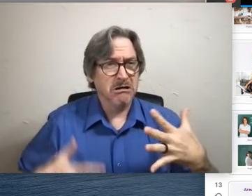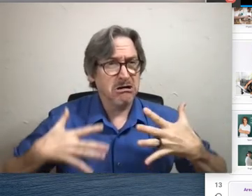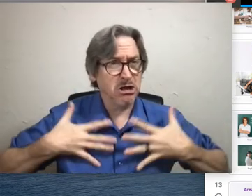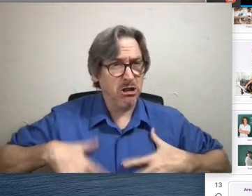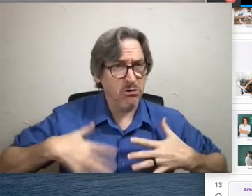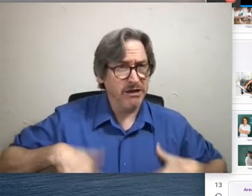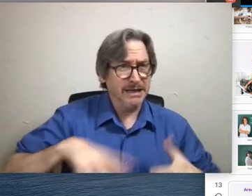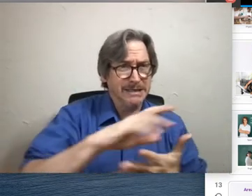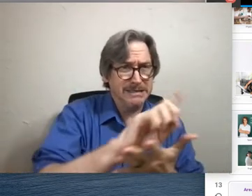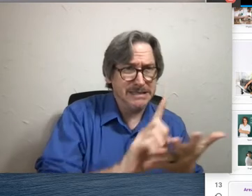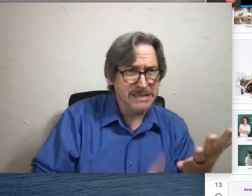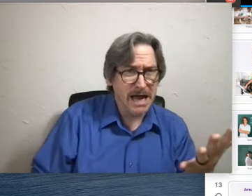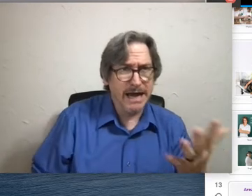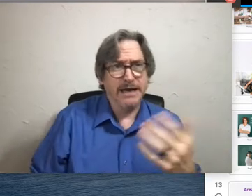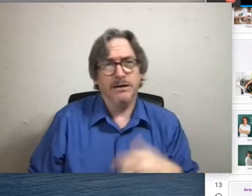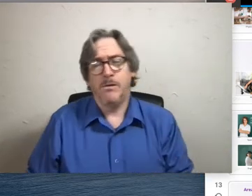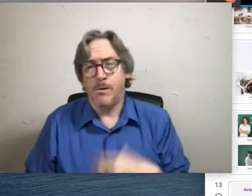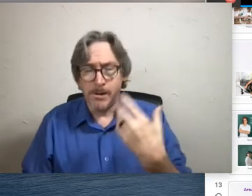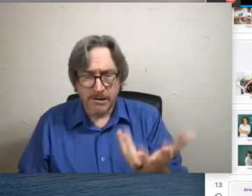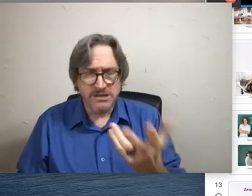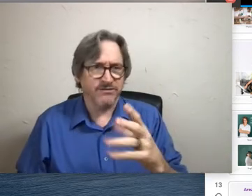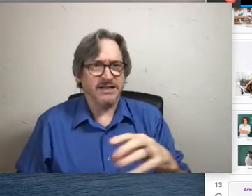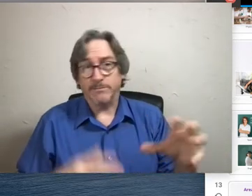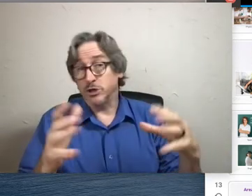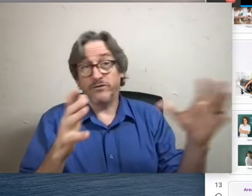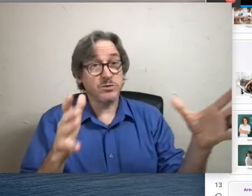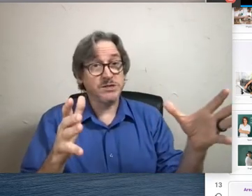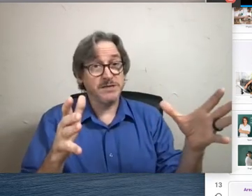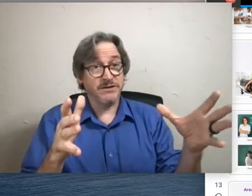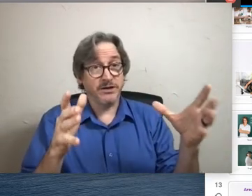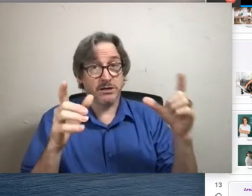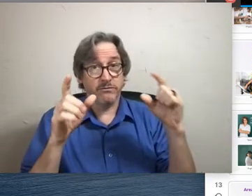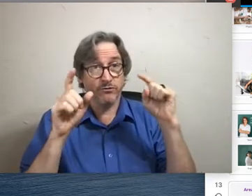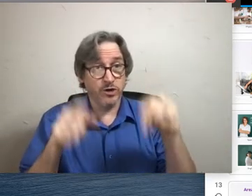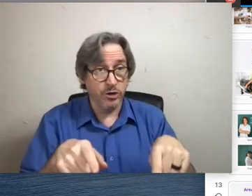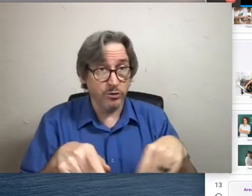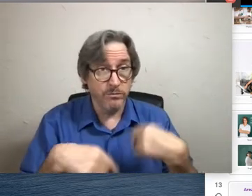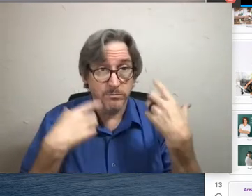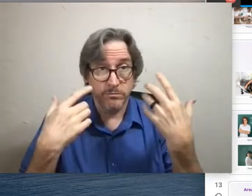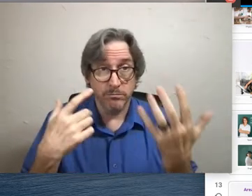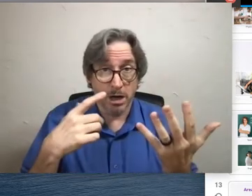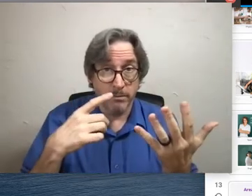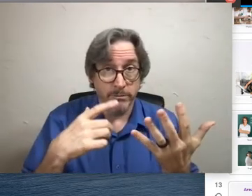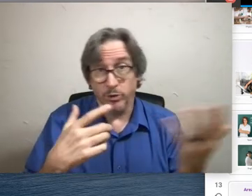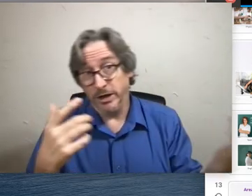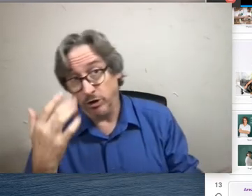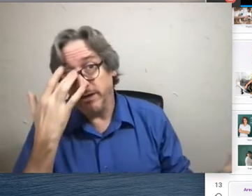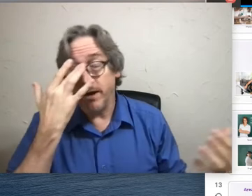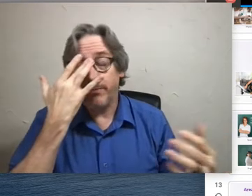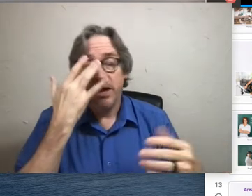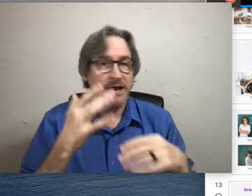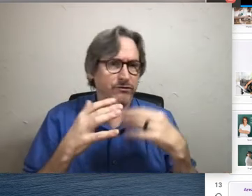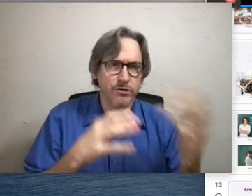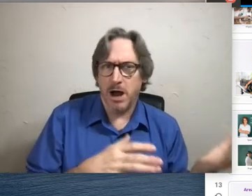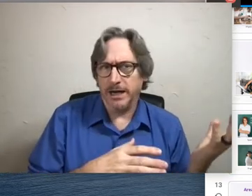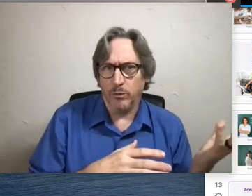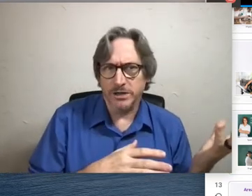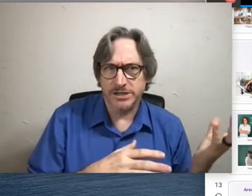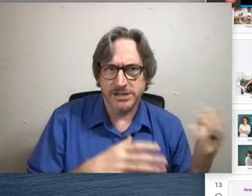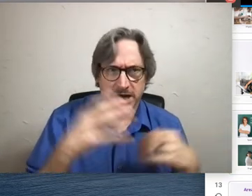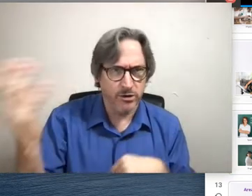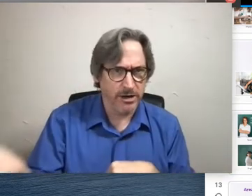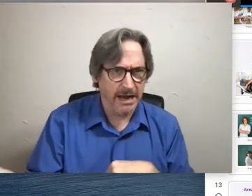like clothing design, stuff like that. So if there's one specific for you, you can look them up. If they're not